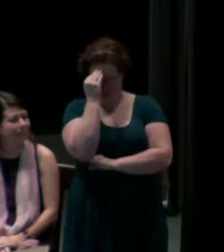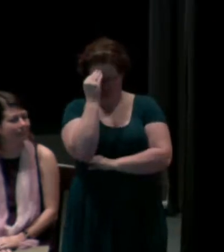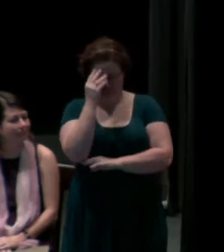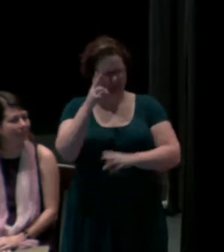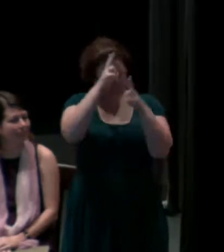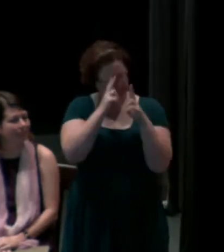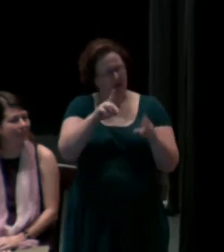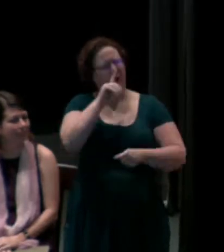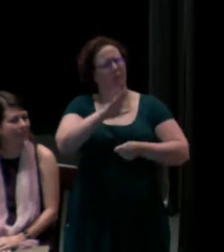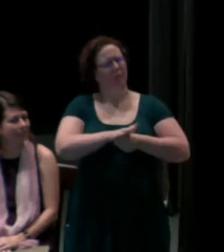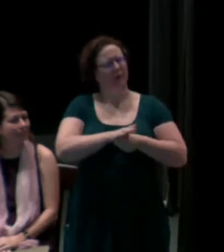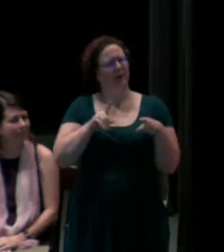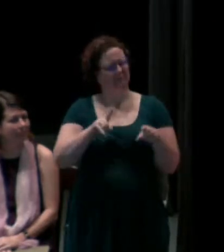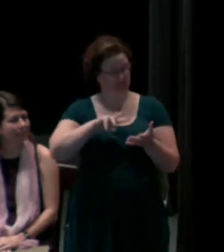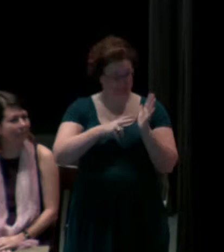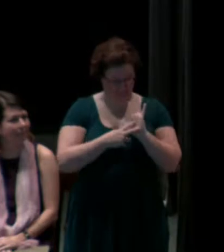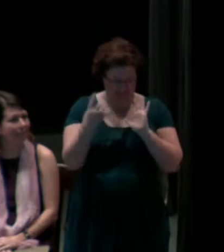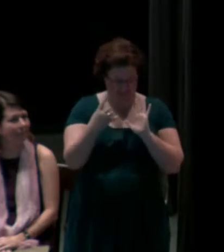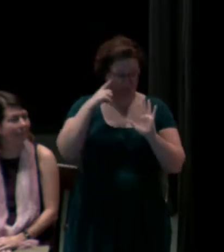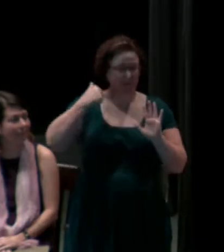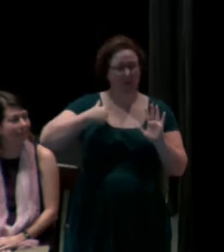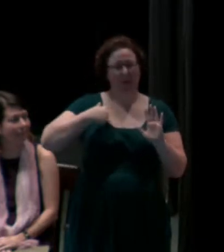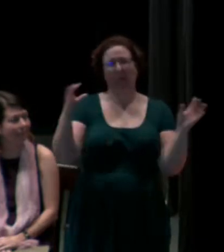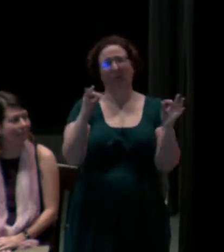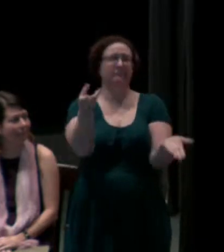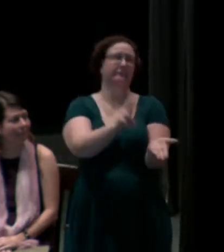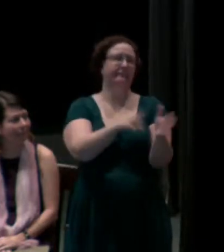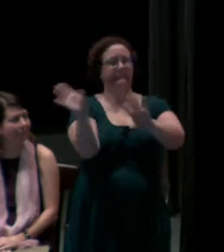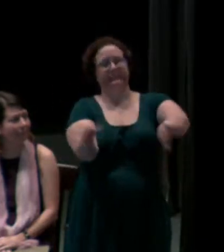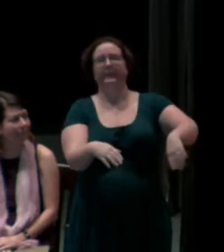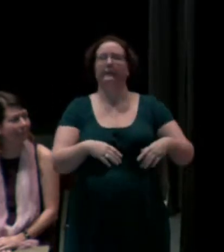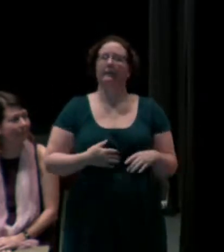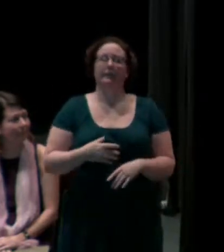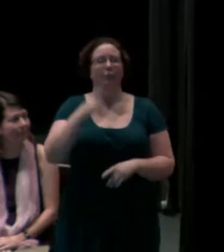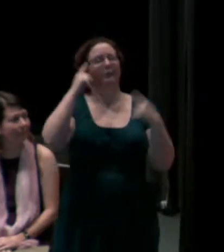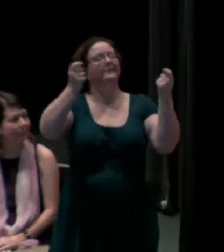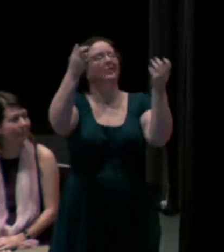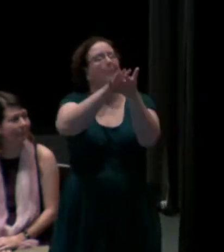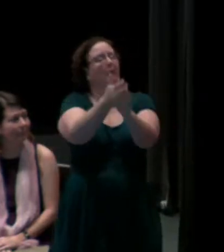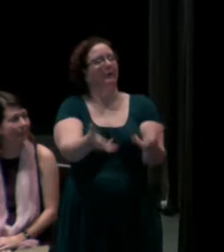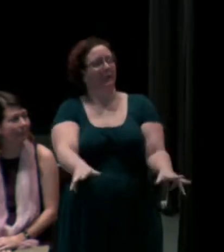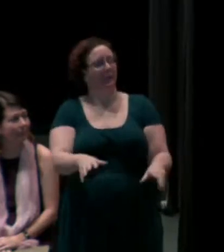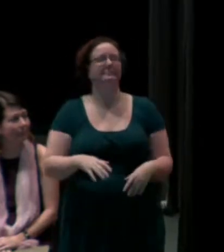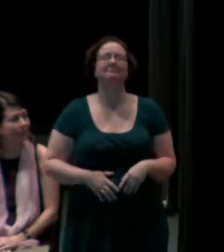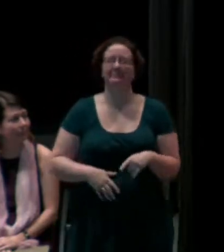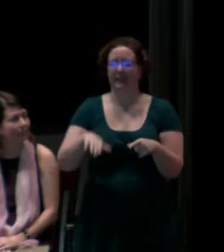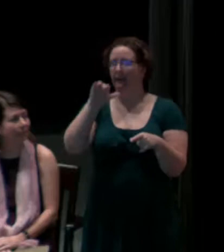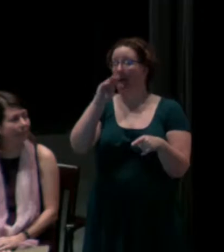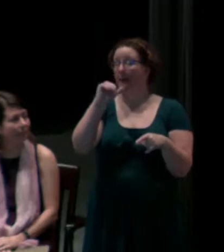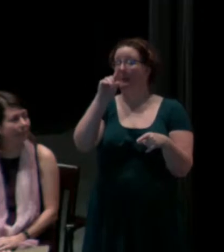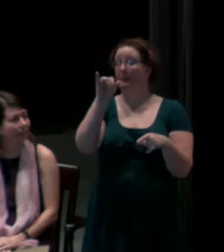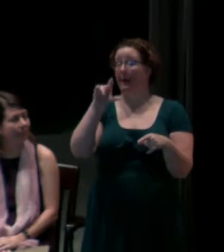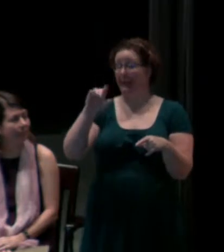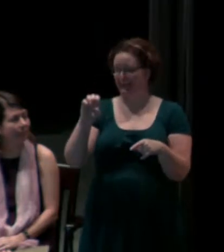something to me during my time here at Agnes Scott, or if it was merely signed in the name of ceremony. That's when Madeline Dekarsky, the